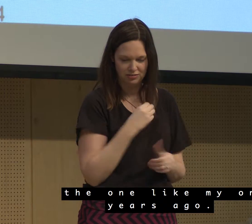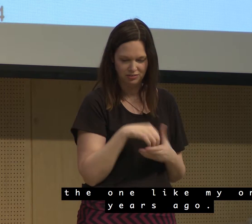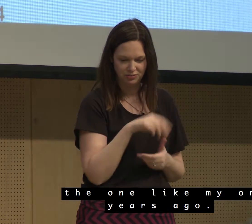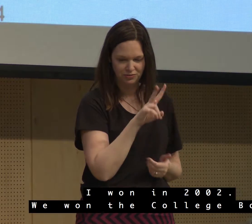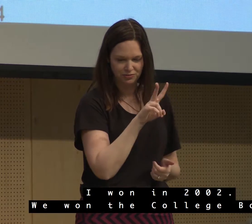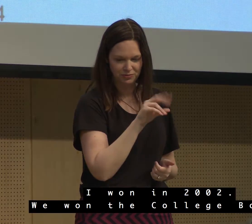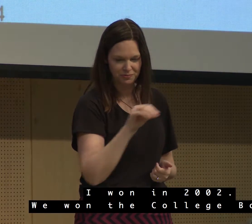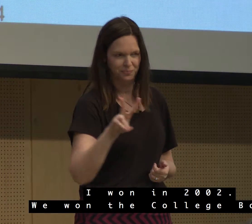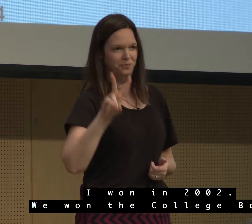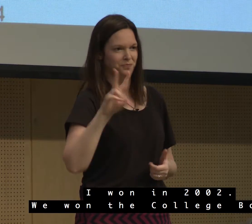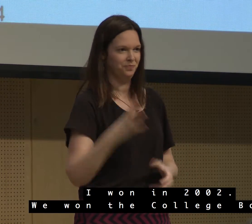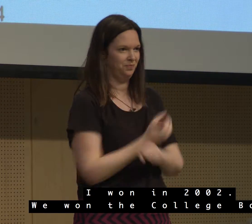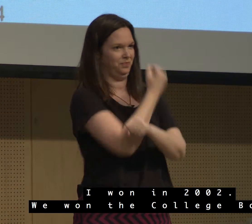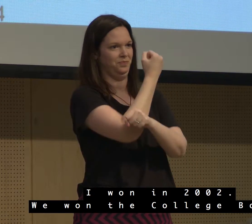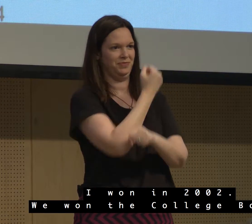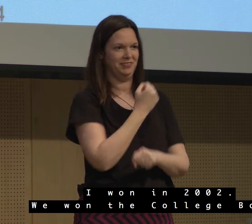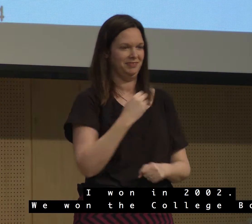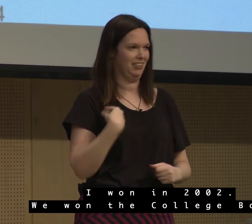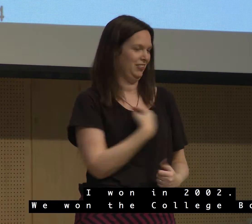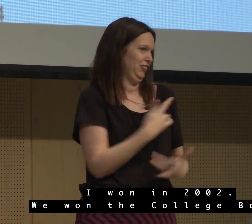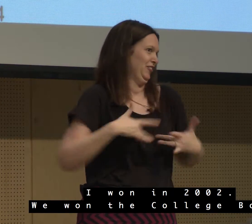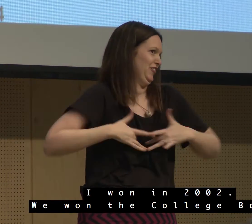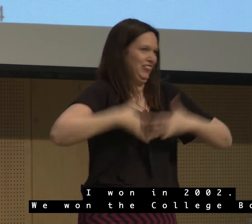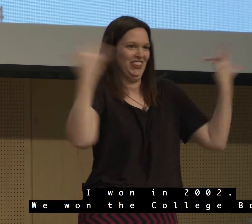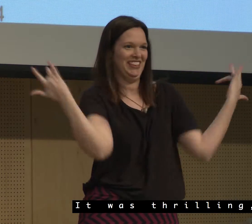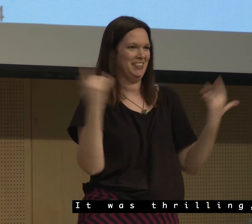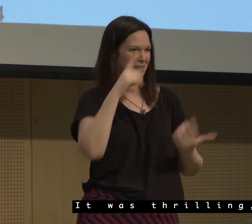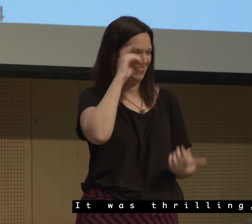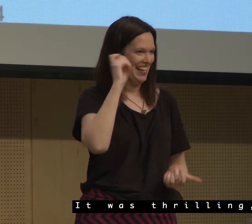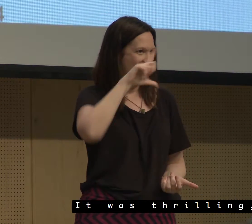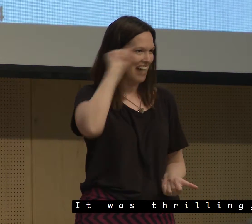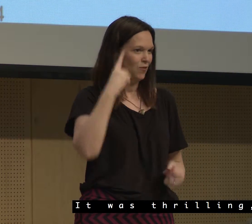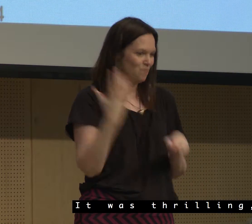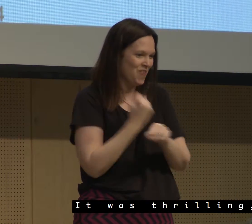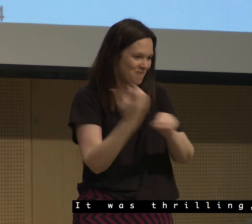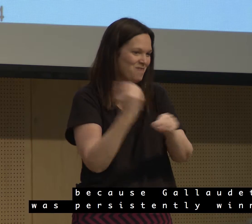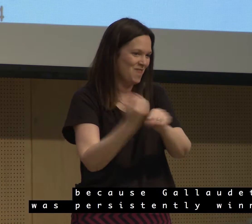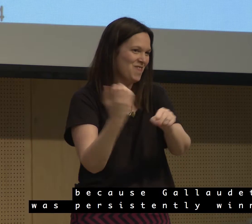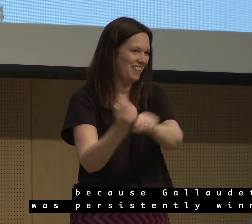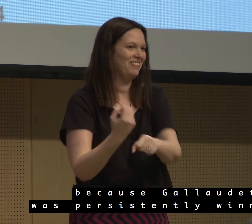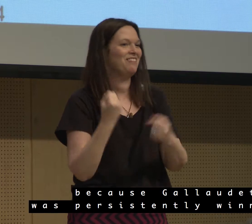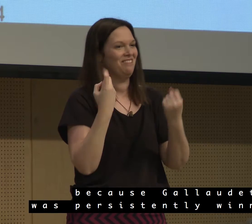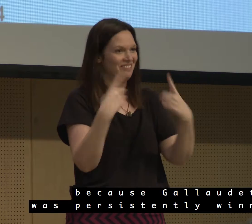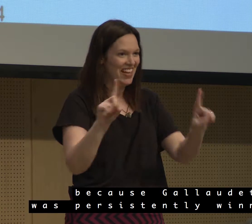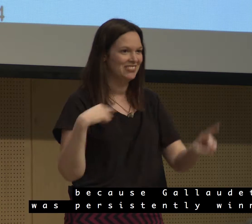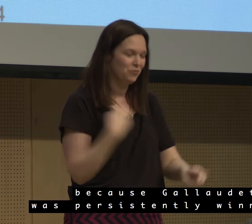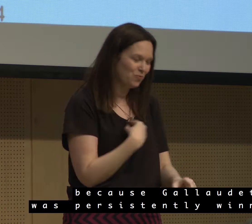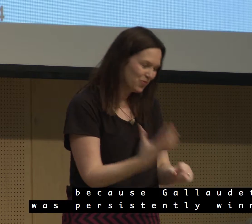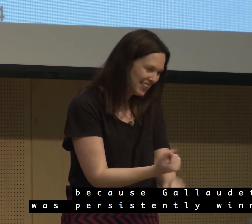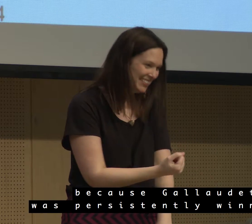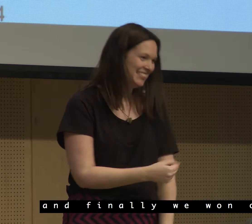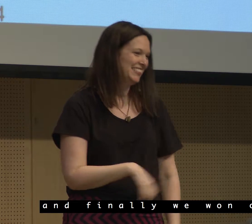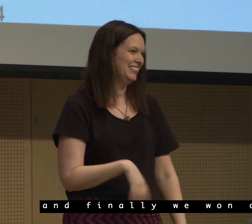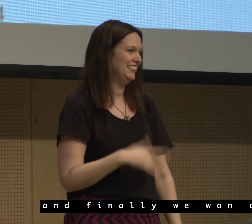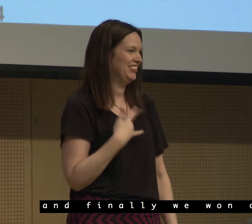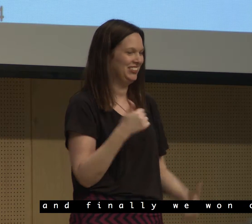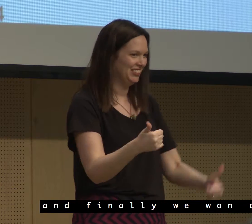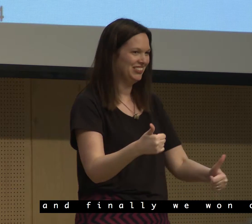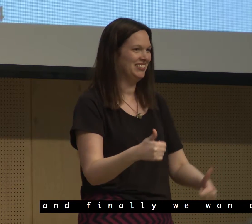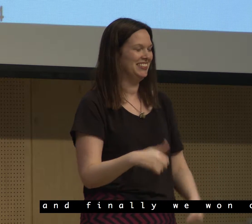years ago. I won in 2002. We won the College Bowl. It was thrilling because Gallaudet was persistently winning, and finally we won